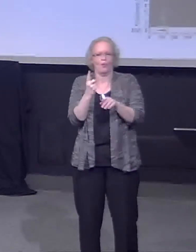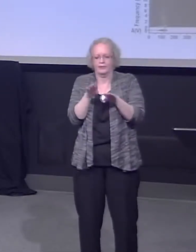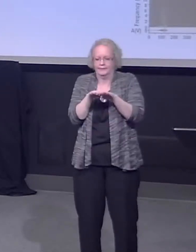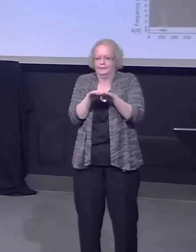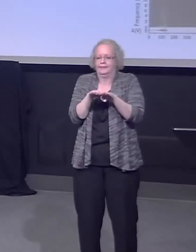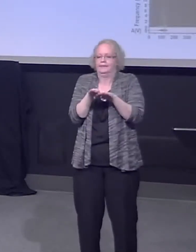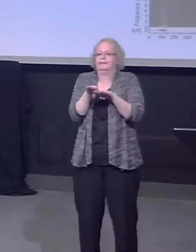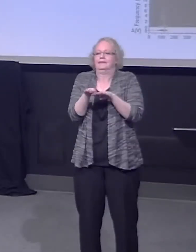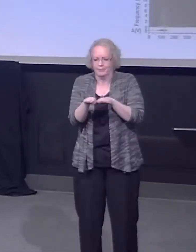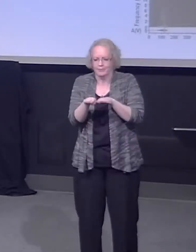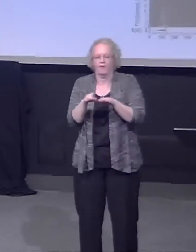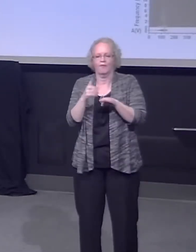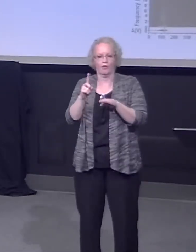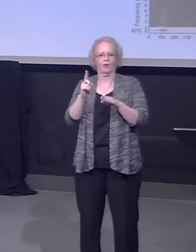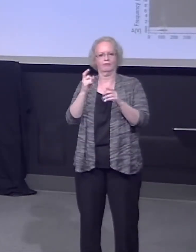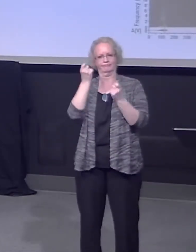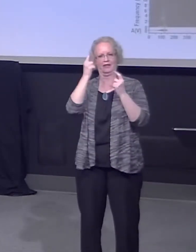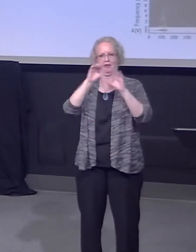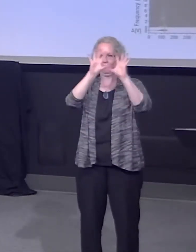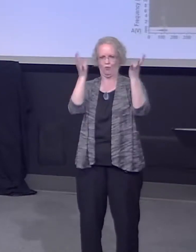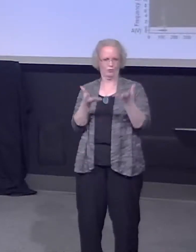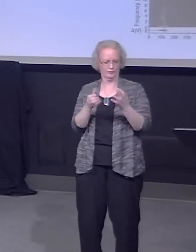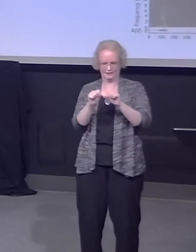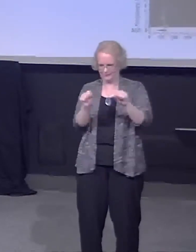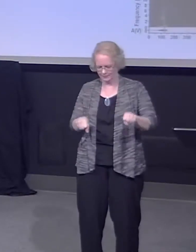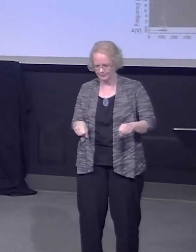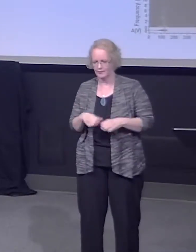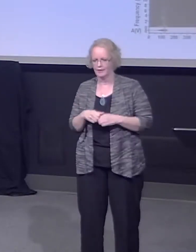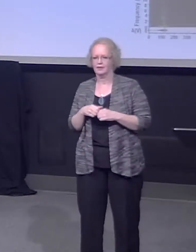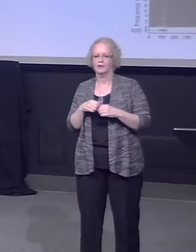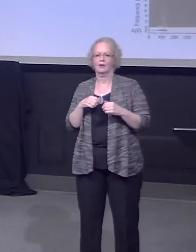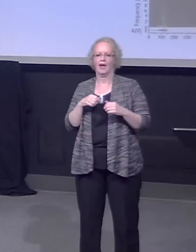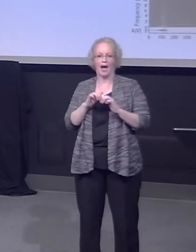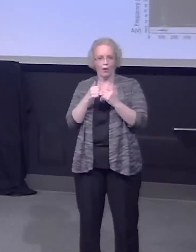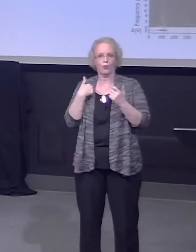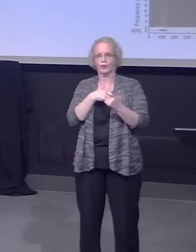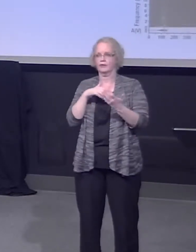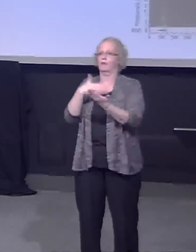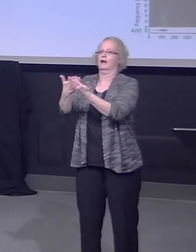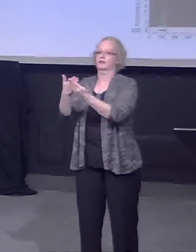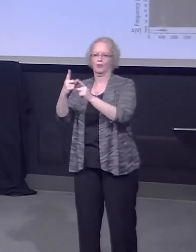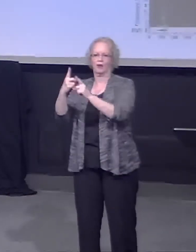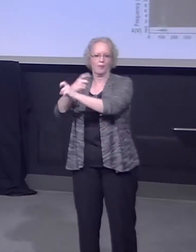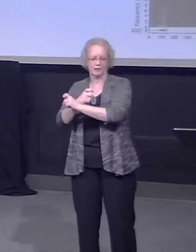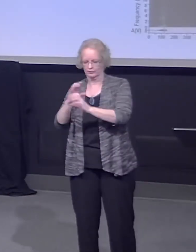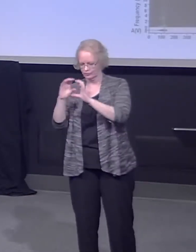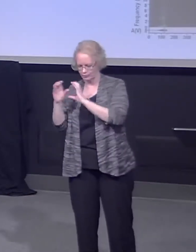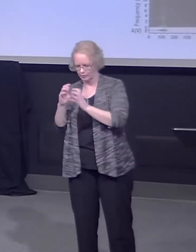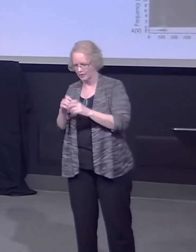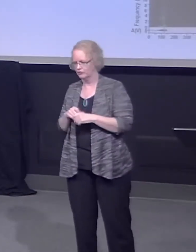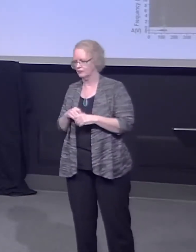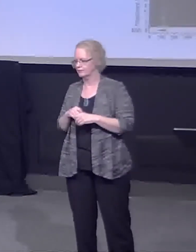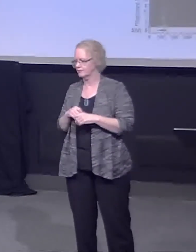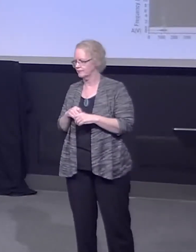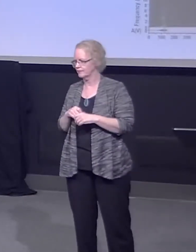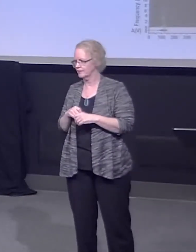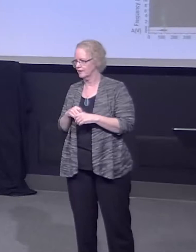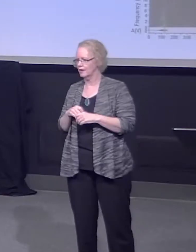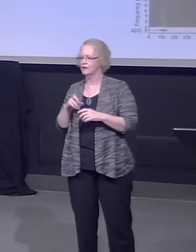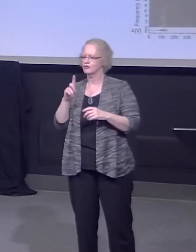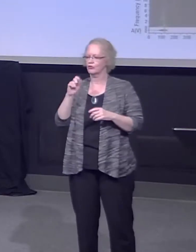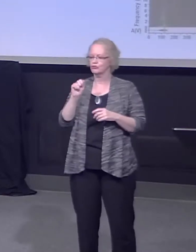then later on exploit for more complex communication, that something that Darwin would have liked, I think, as a component, as